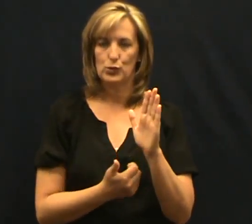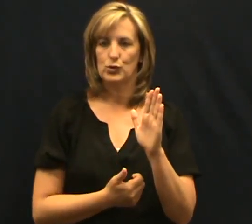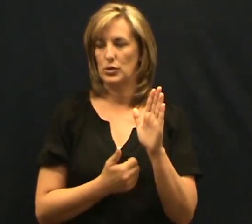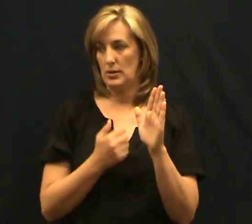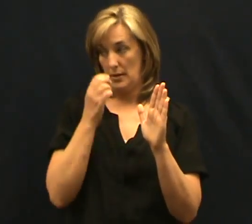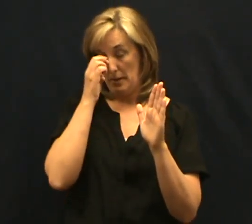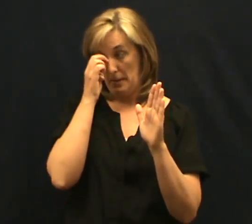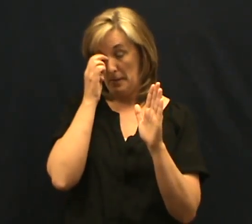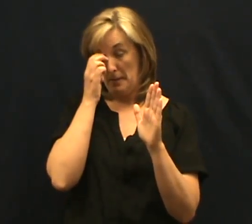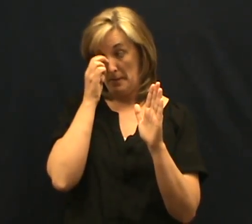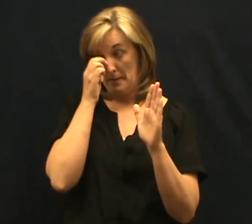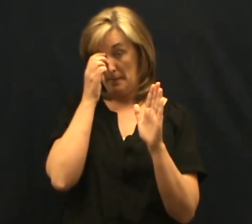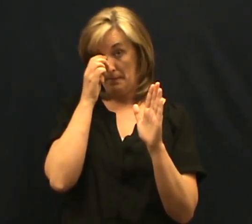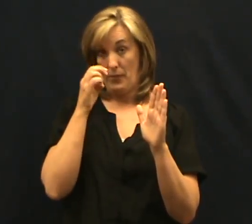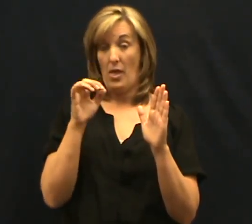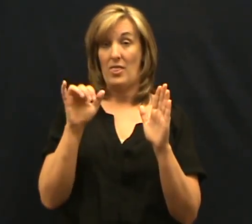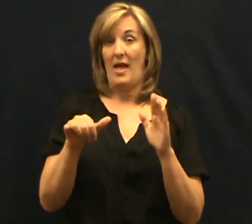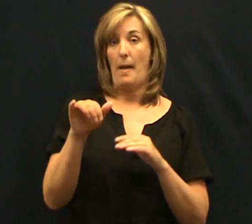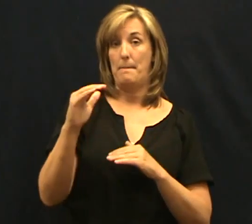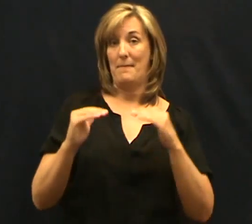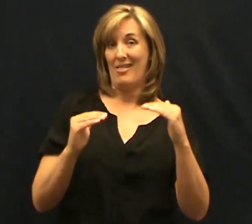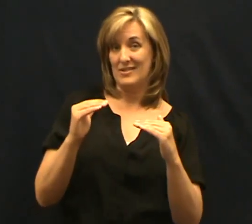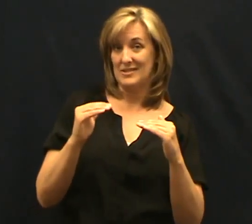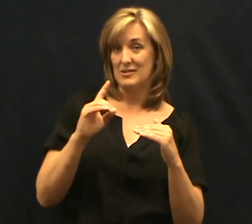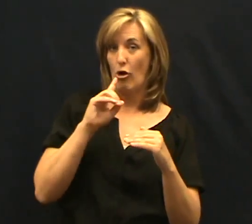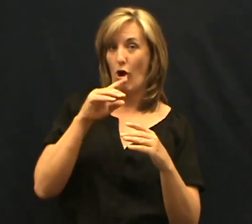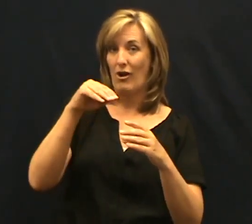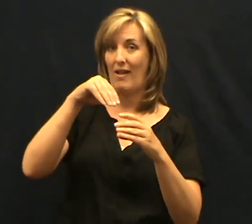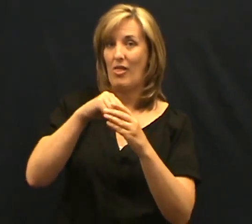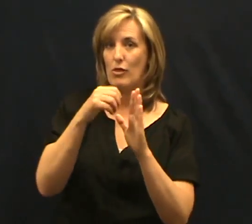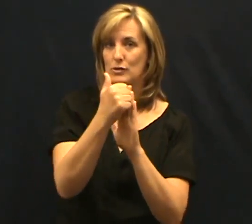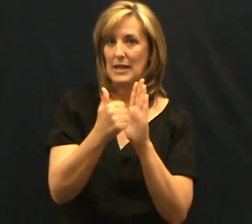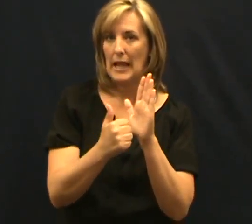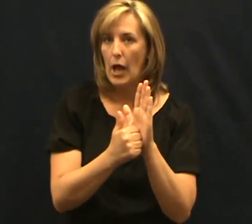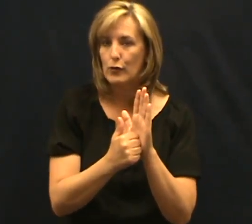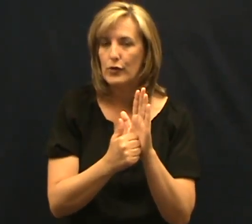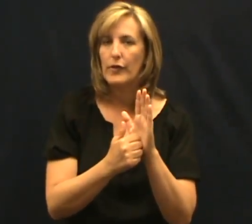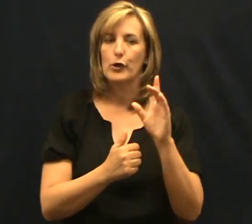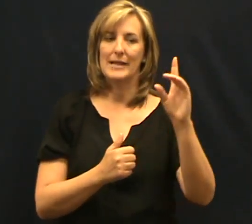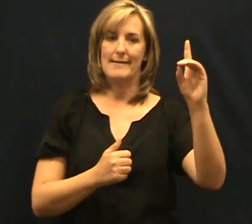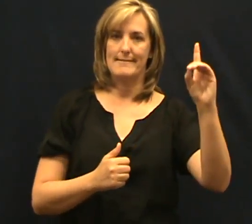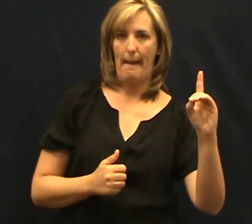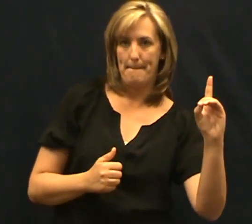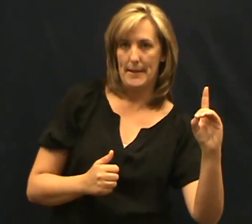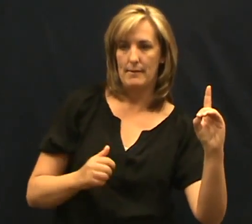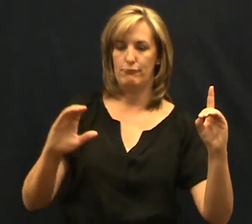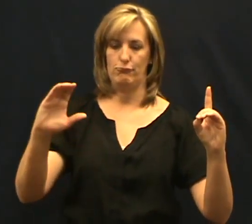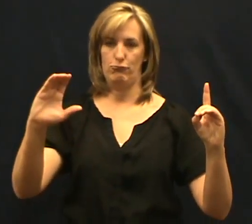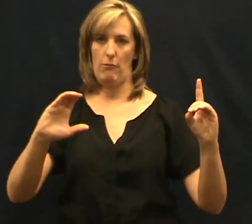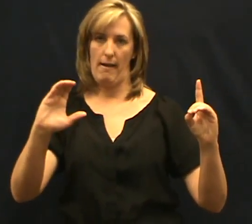the balances are in those accounts. They're either debit balances or credit balances, which means when